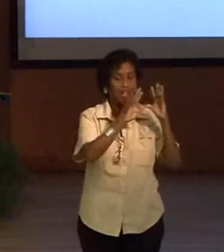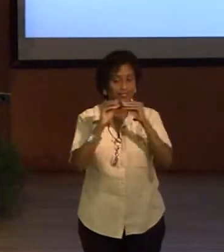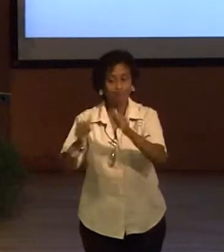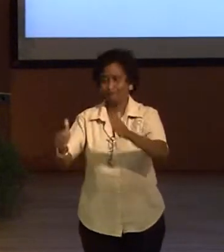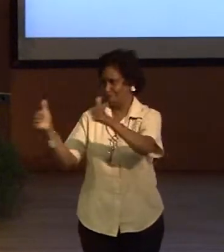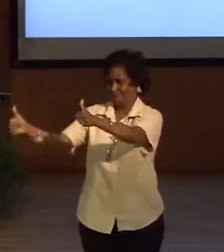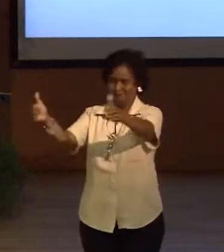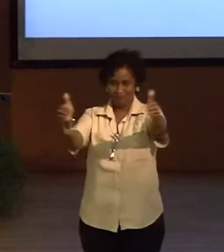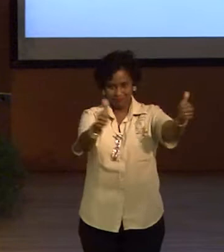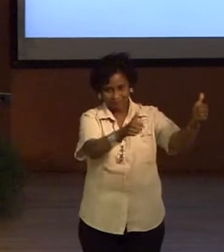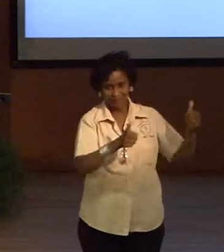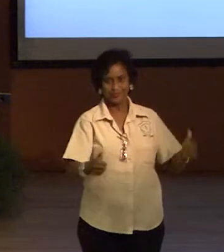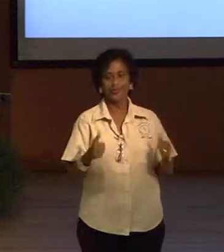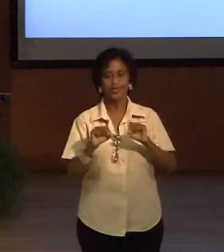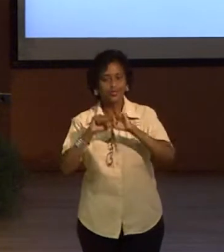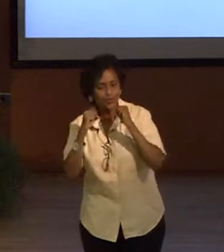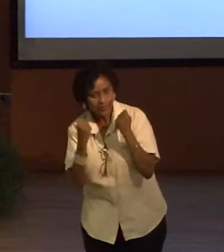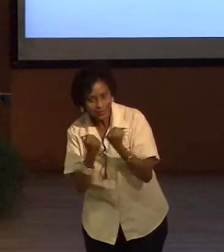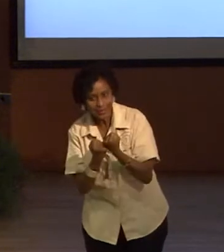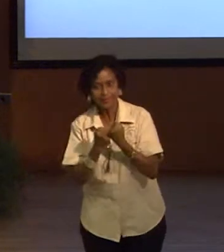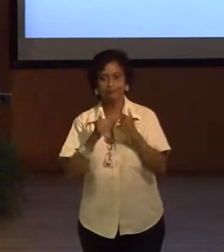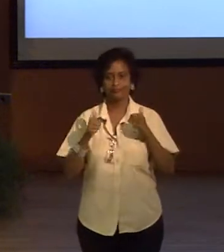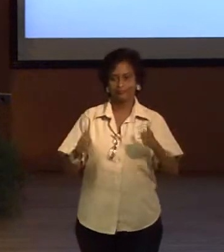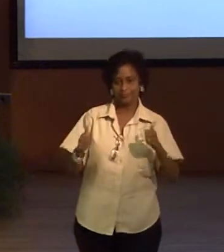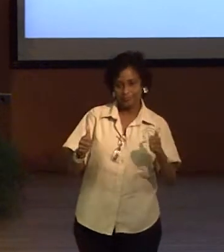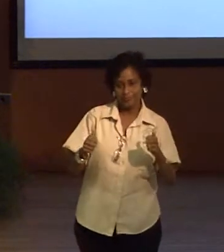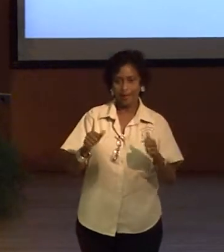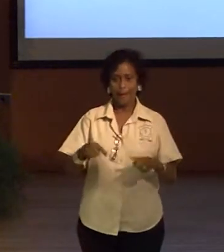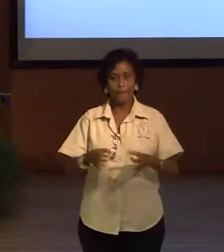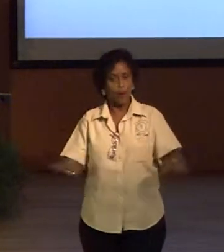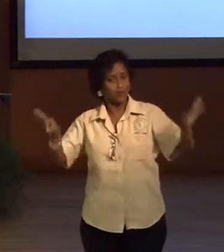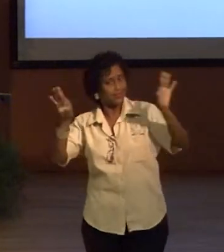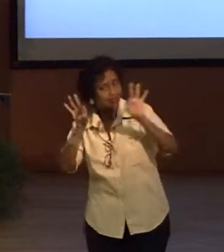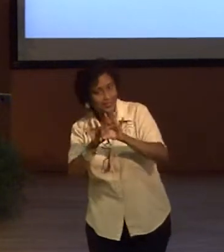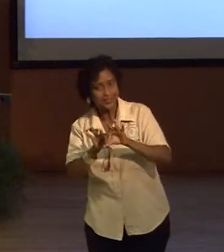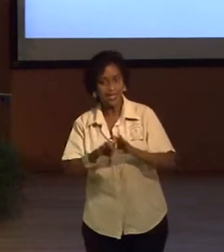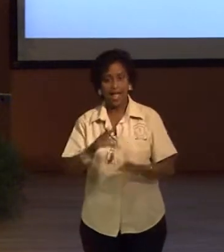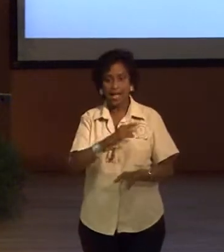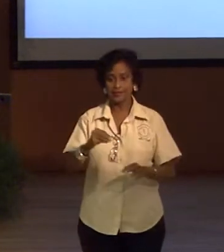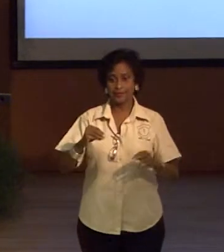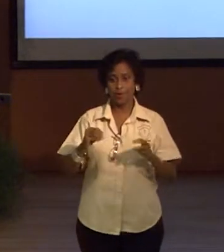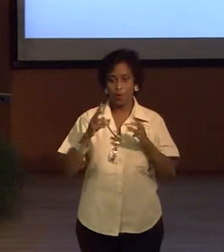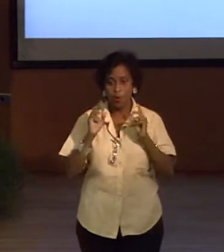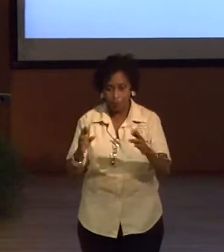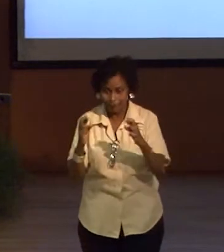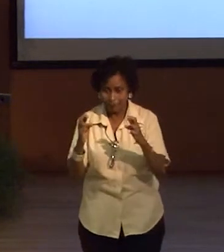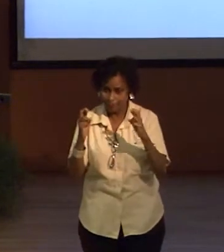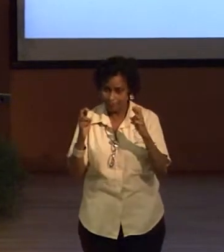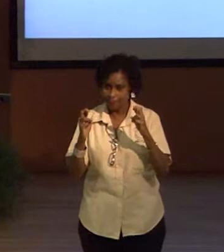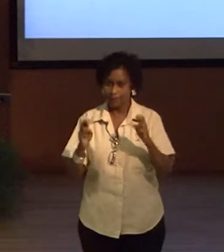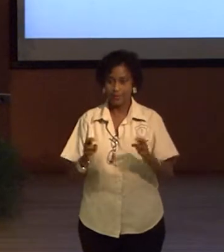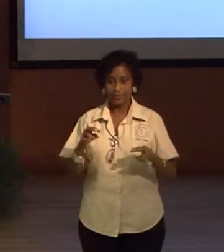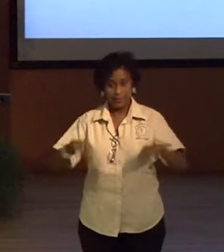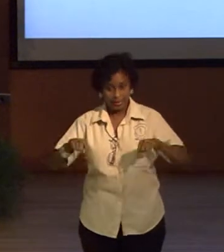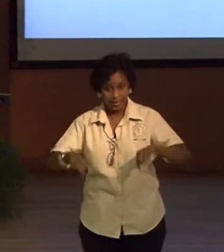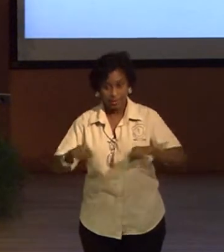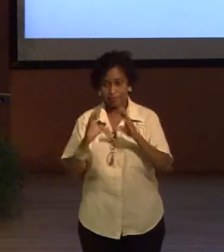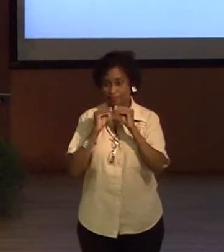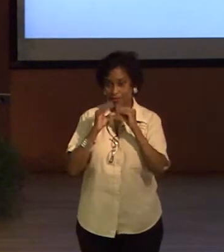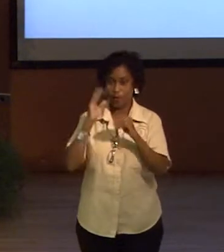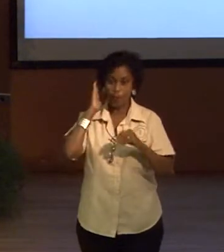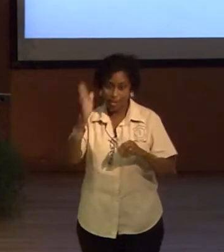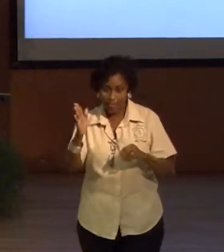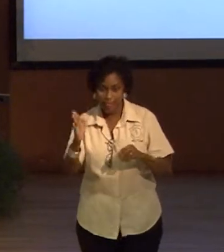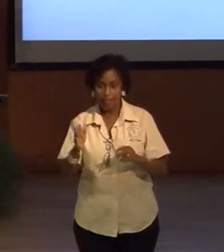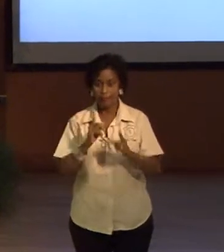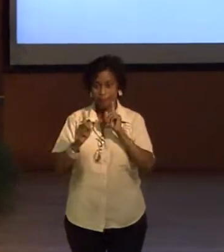and workshop. I think it's well needed, and I hope it will be the platform for increasing the